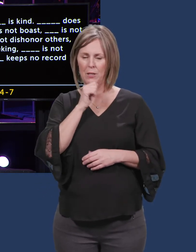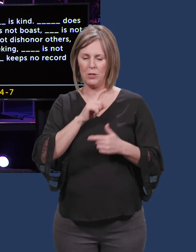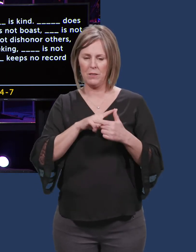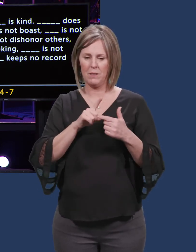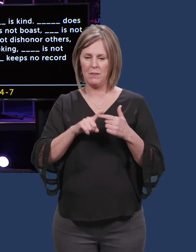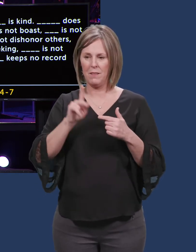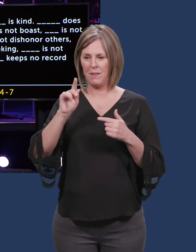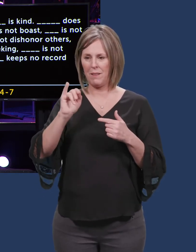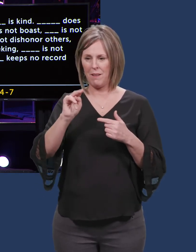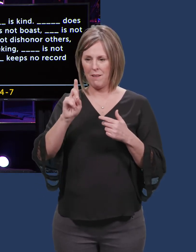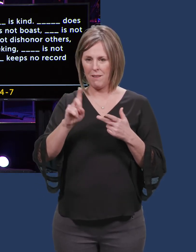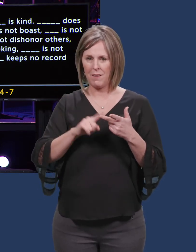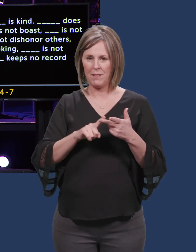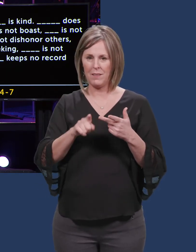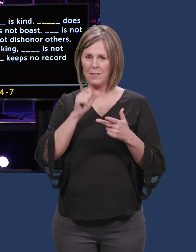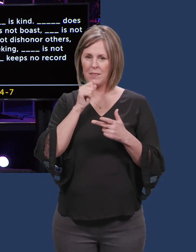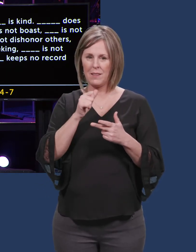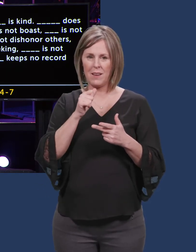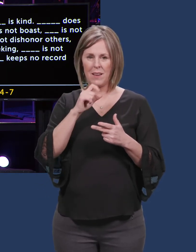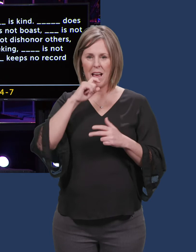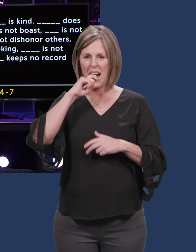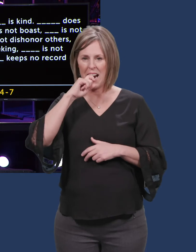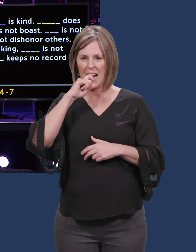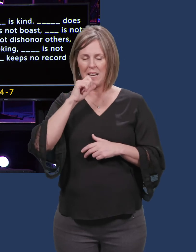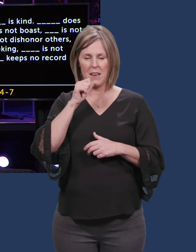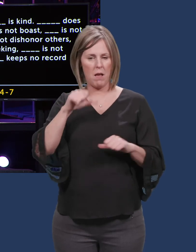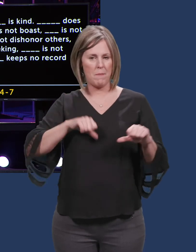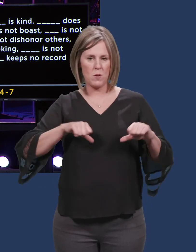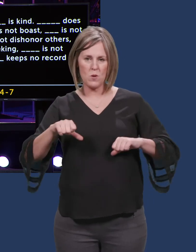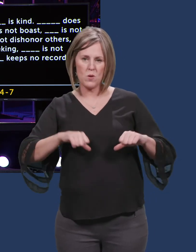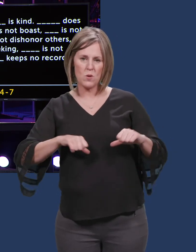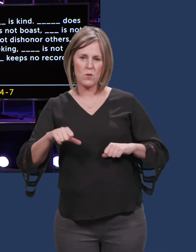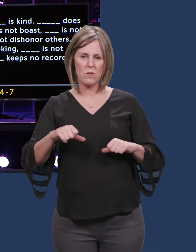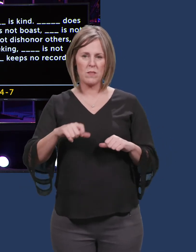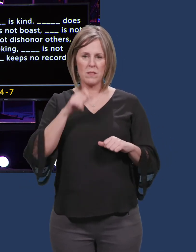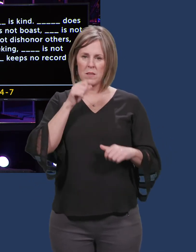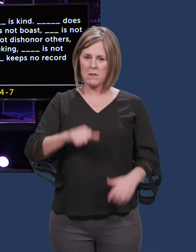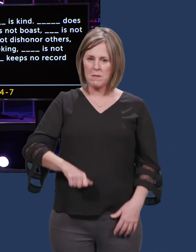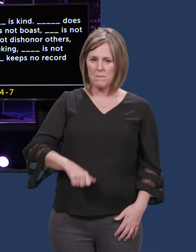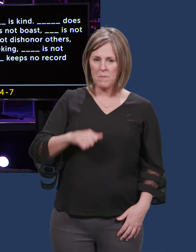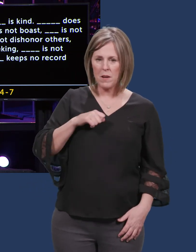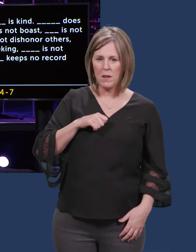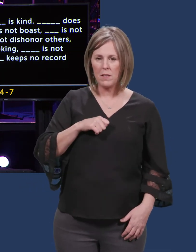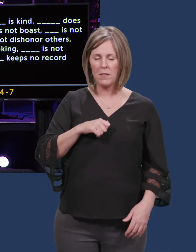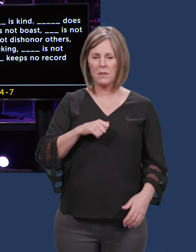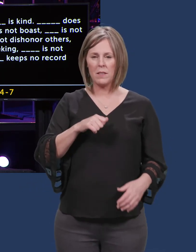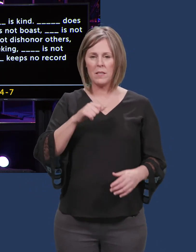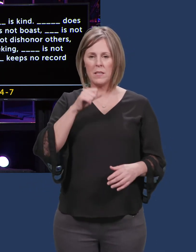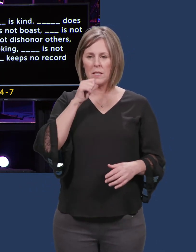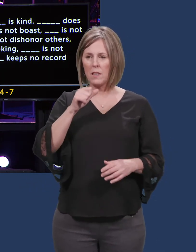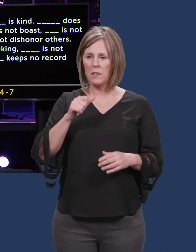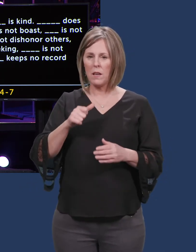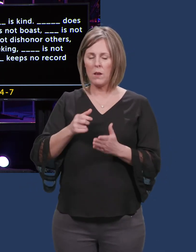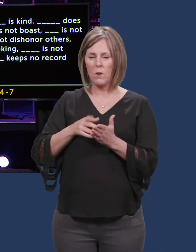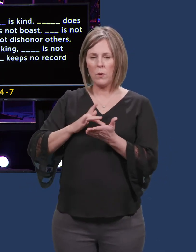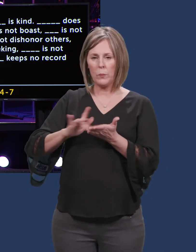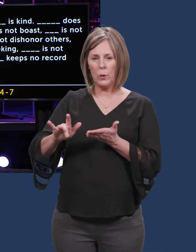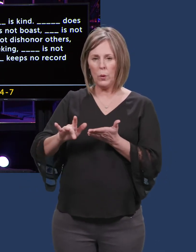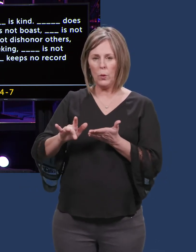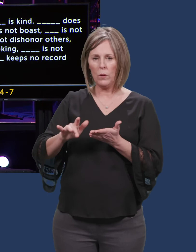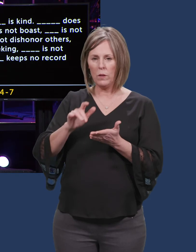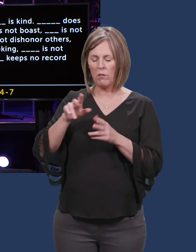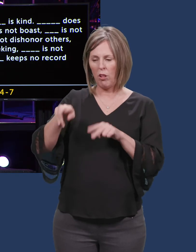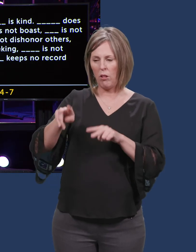is kind. Keith does not envy. Keith does not boast. Keith is not proud. Keith does not dishonor others. Keith is